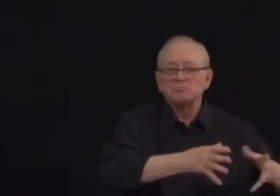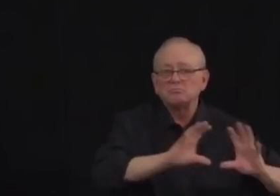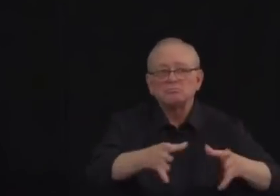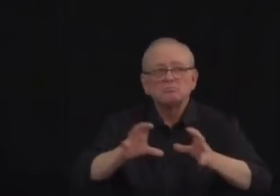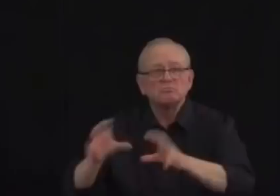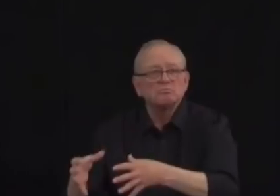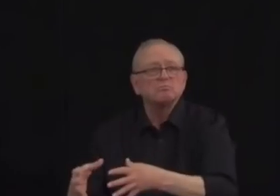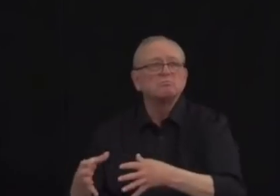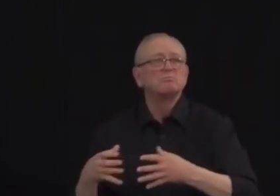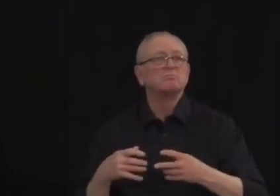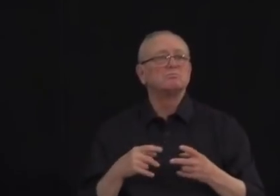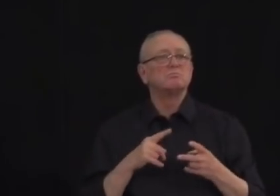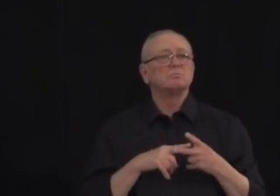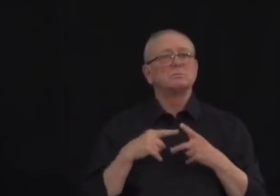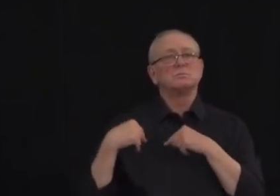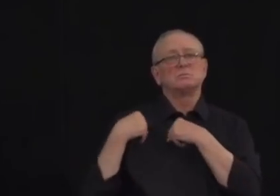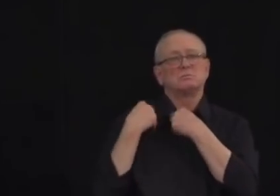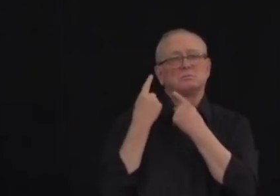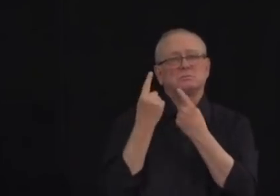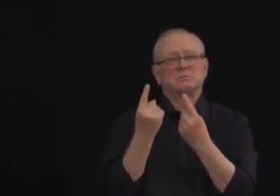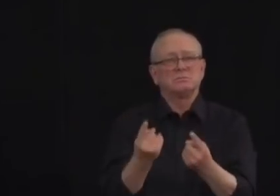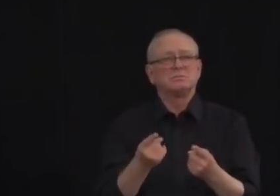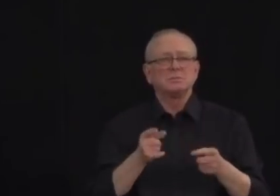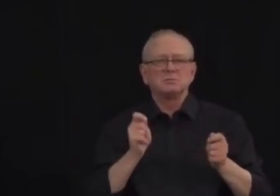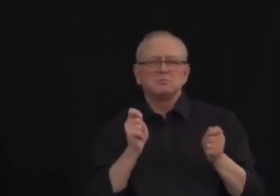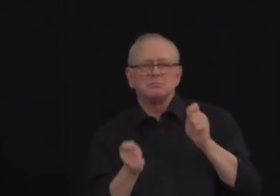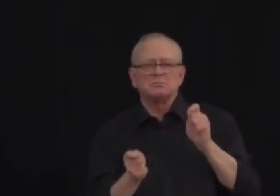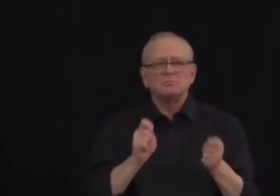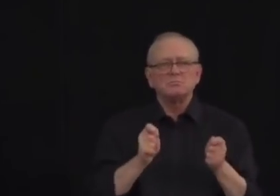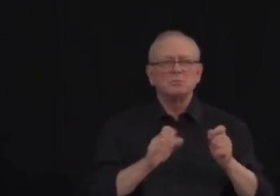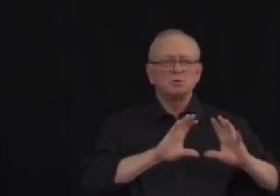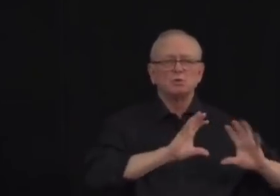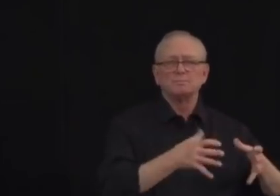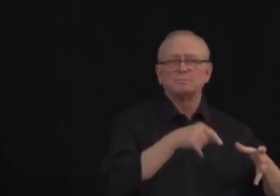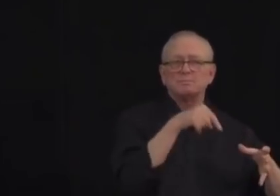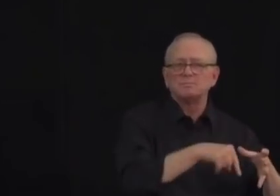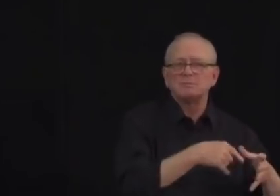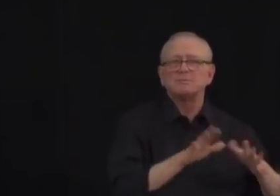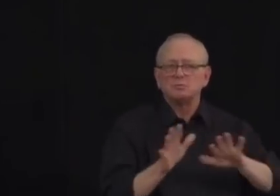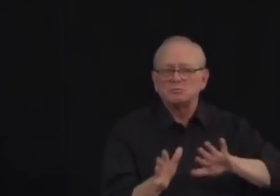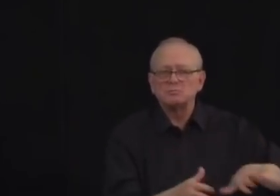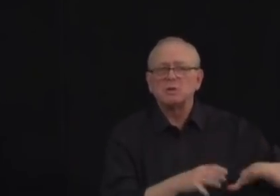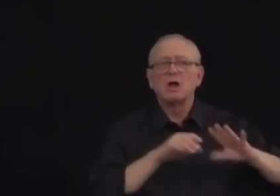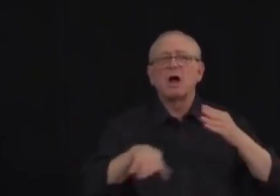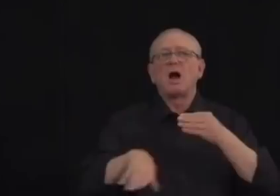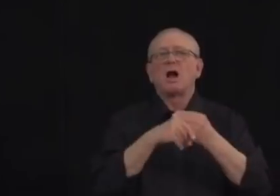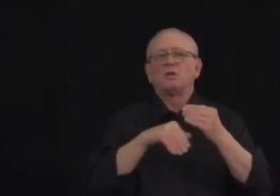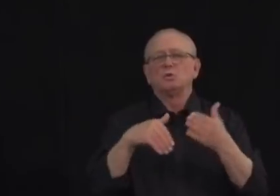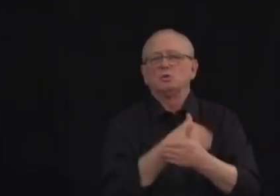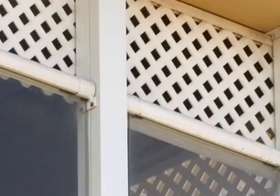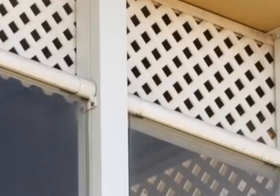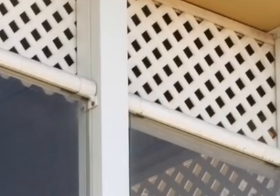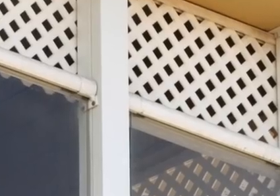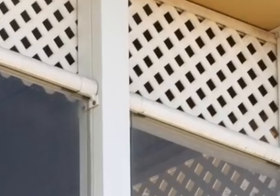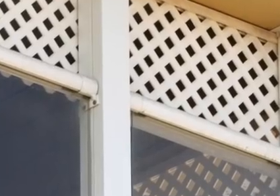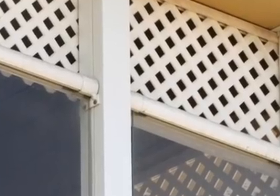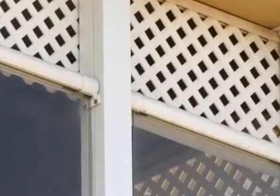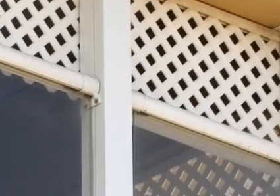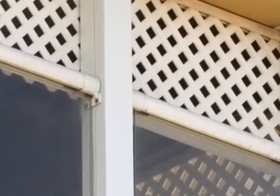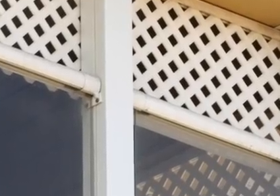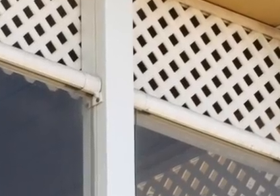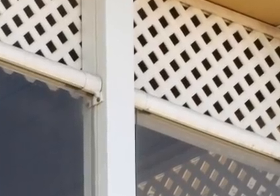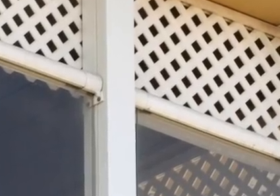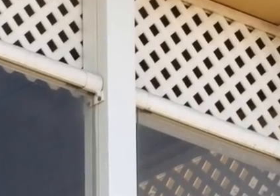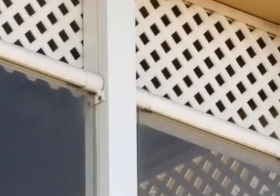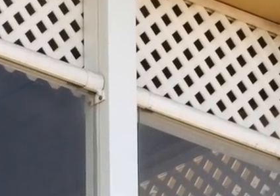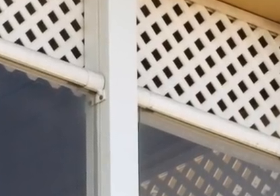eligibility requirements to ensure those most in need or at highest risk are able to access testing. Starting about 10